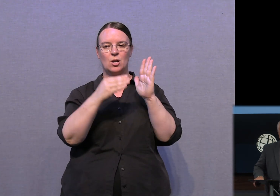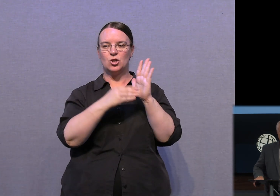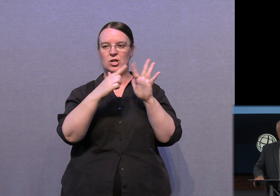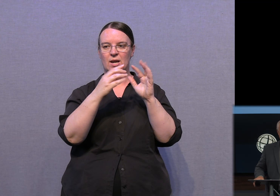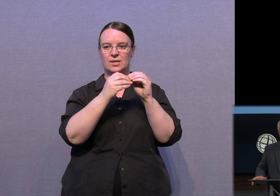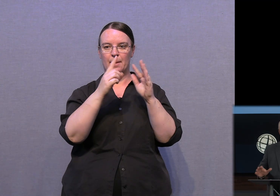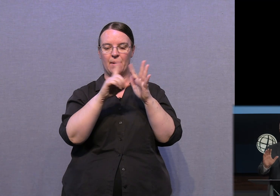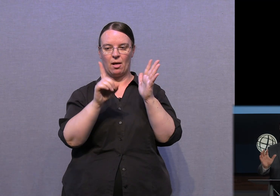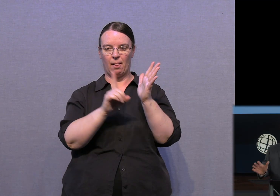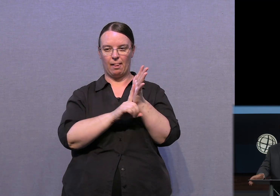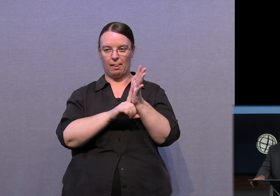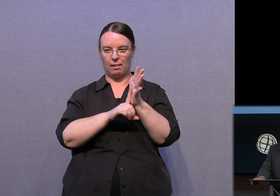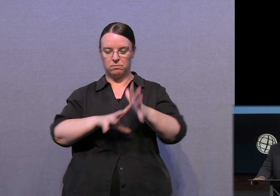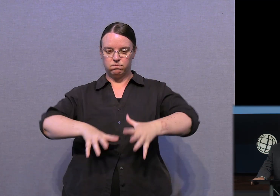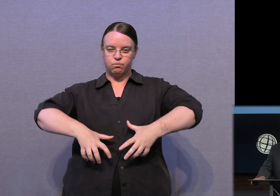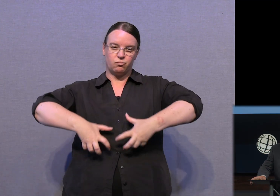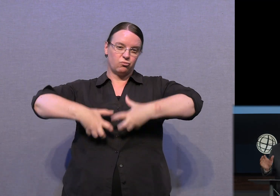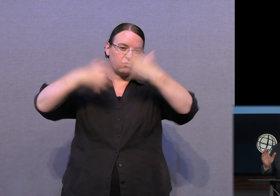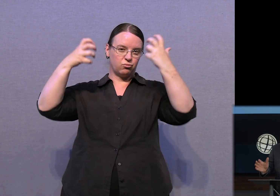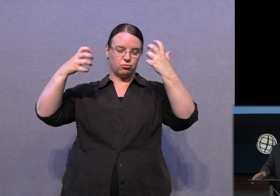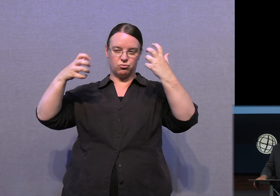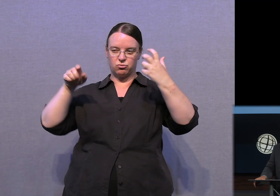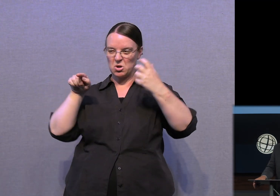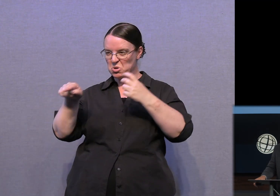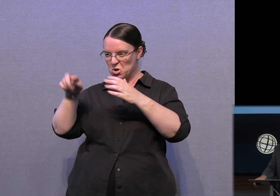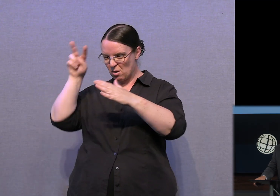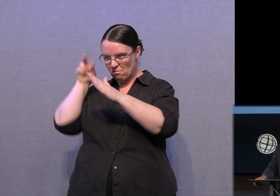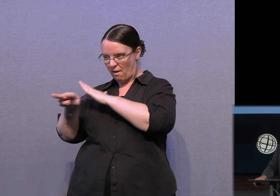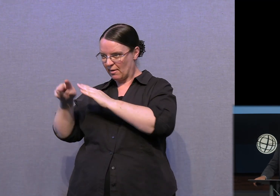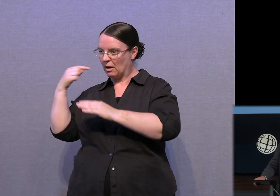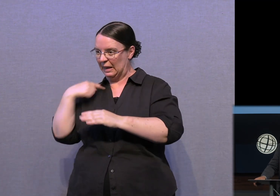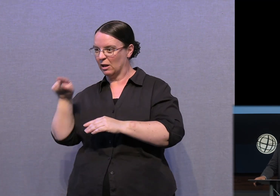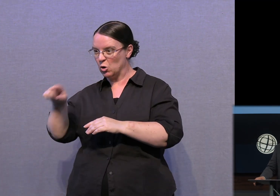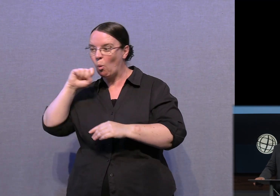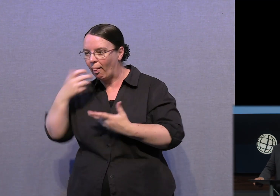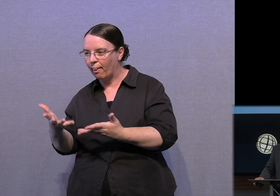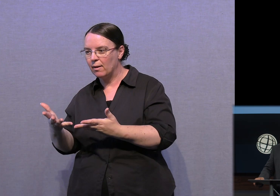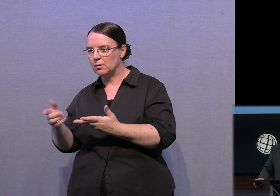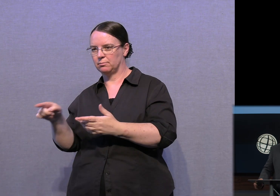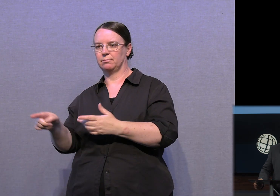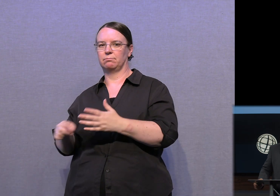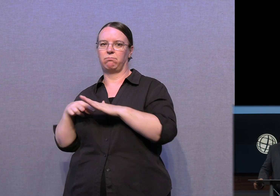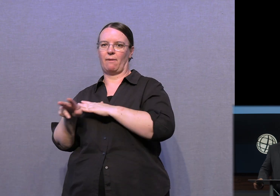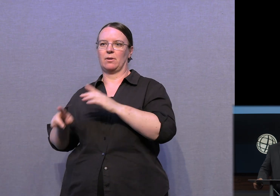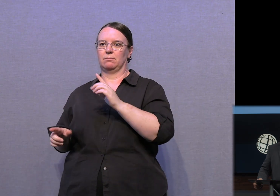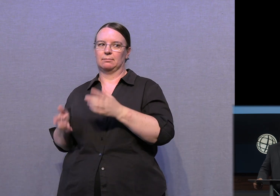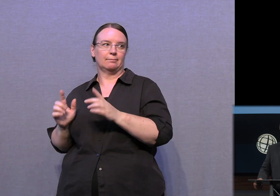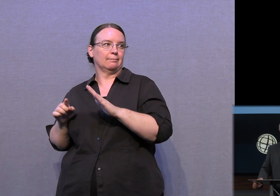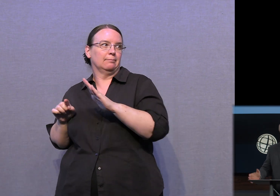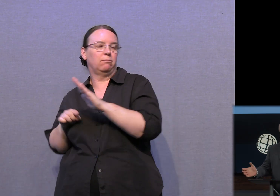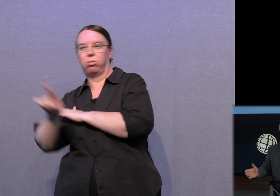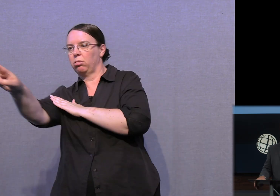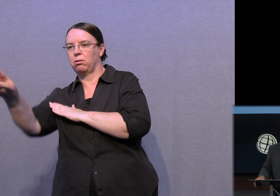life. He ran as far as he could go. He fell exhausted under a tree, and then he prayed to die.